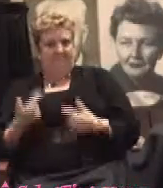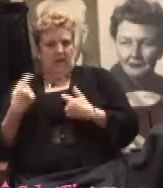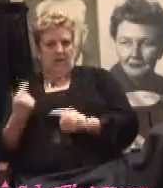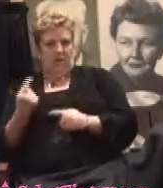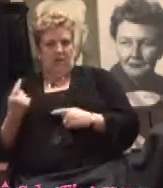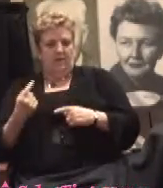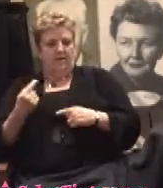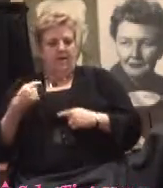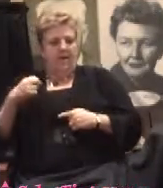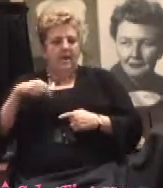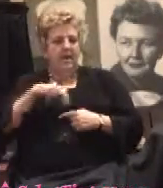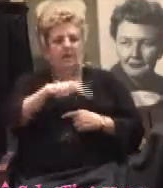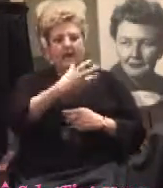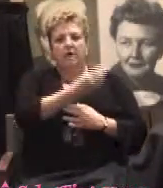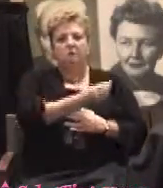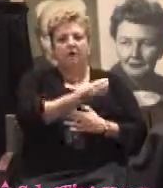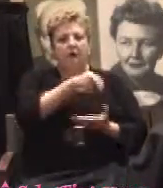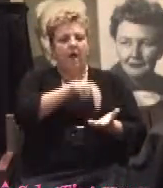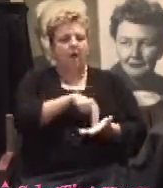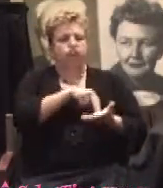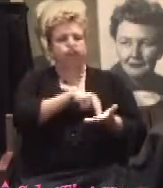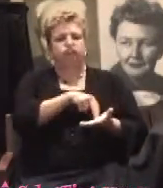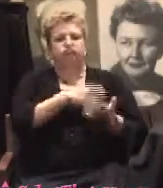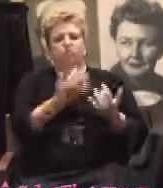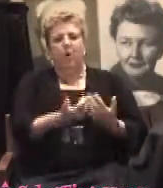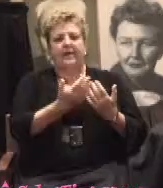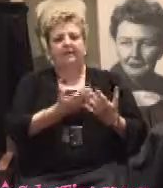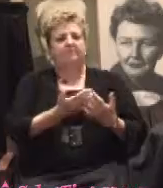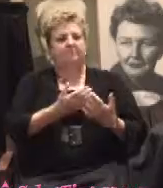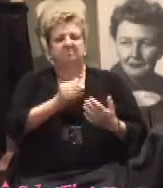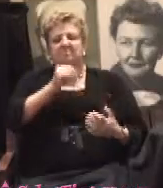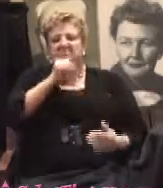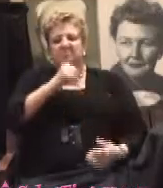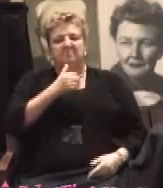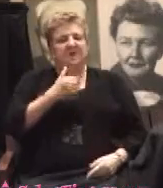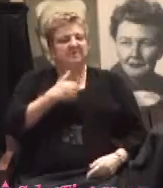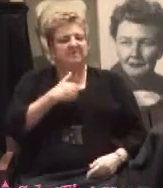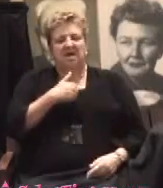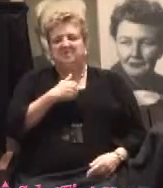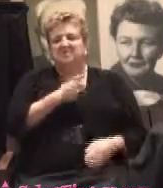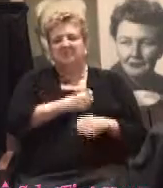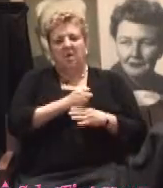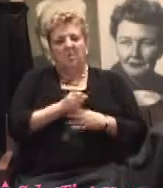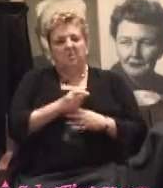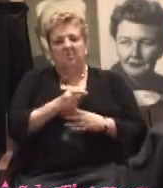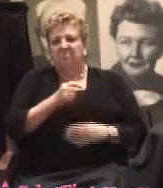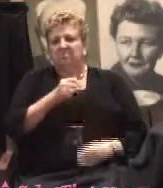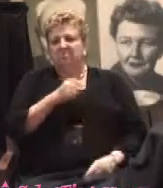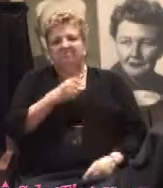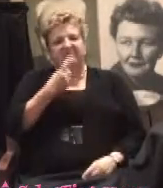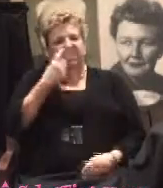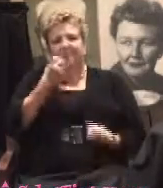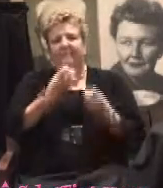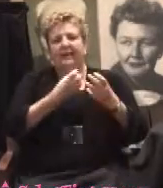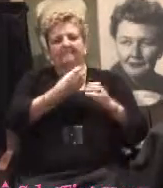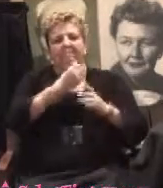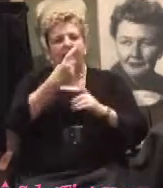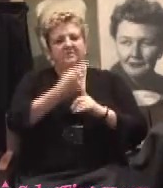weighed 108 pounds. You know? I didn't have a sober breath for months. I put on a clean shirt, but I was dirty. I didn't